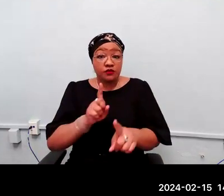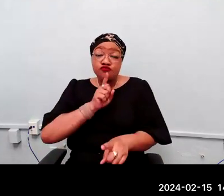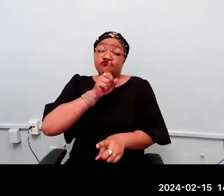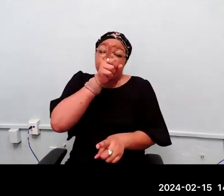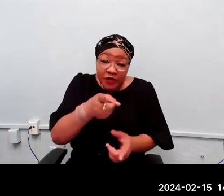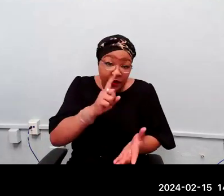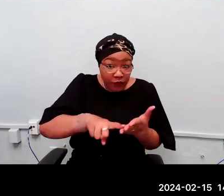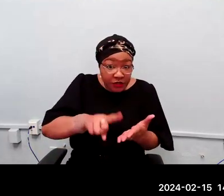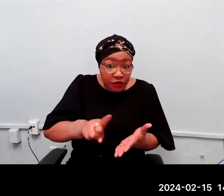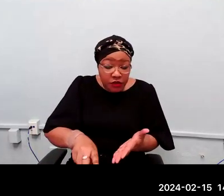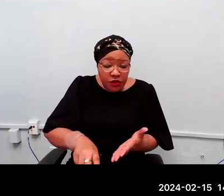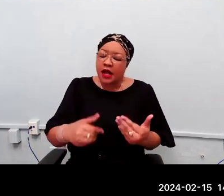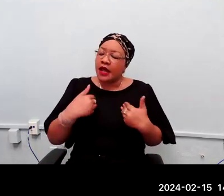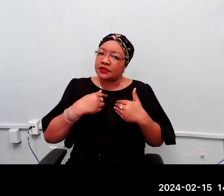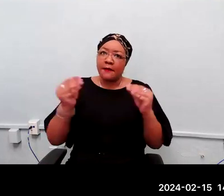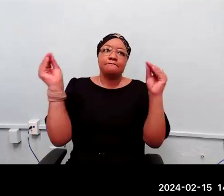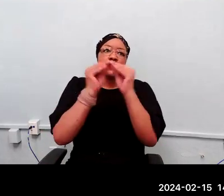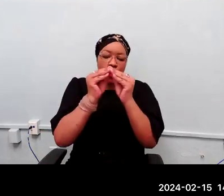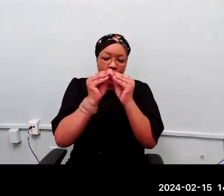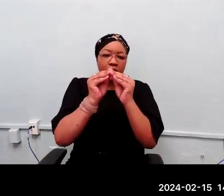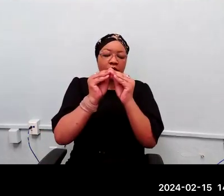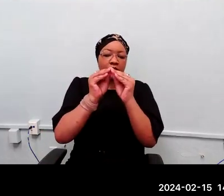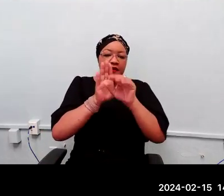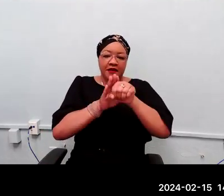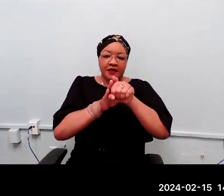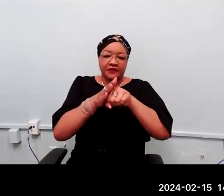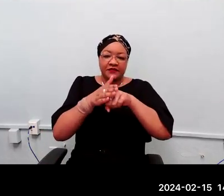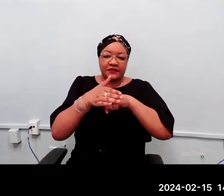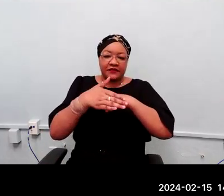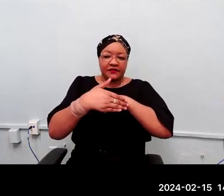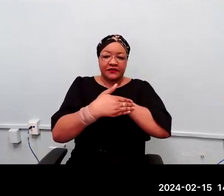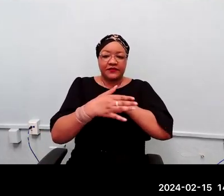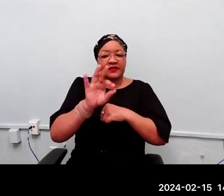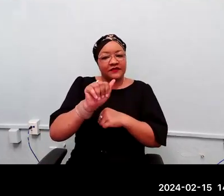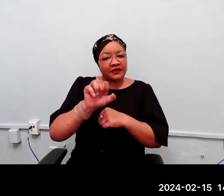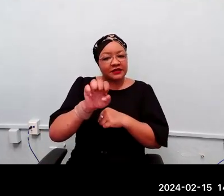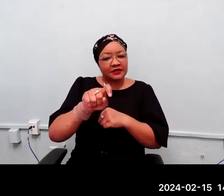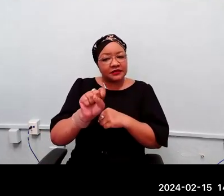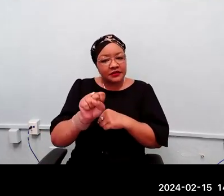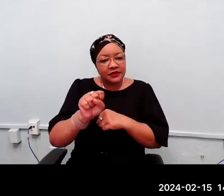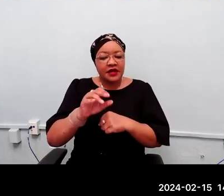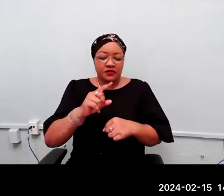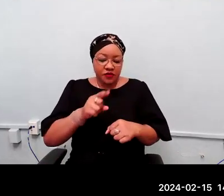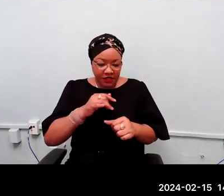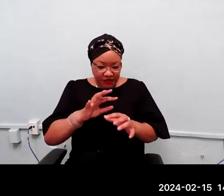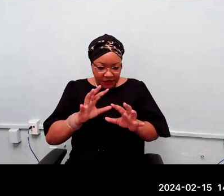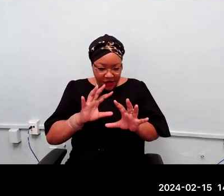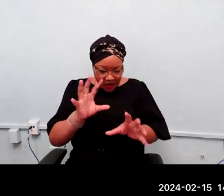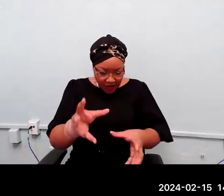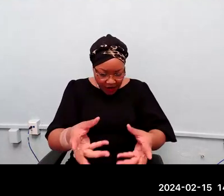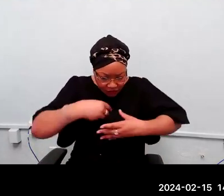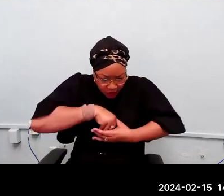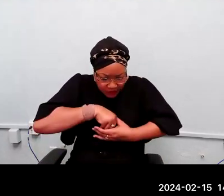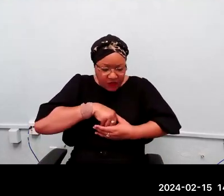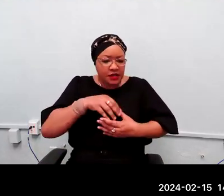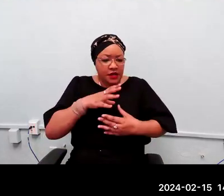much more multidimensional, right? Like it's about in really embracing and looking and following kind of different paths and